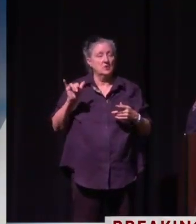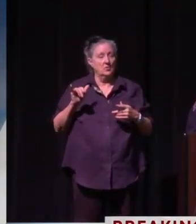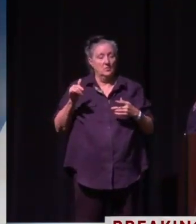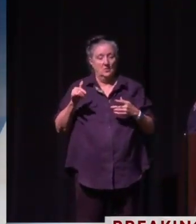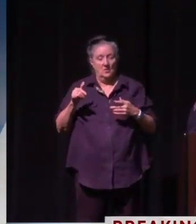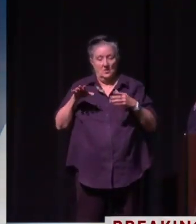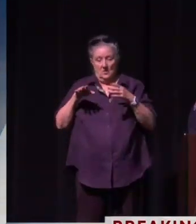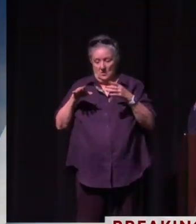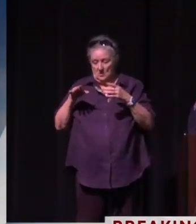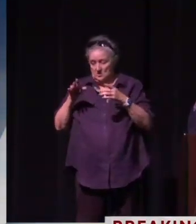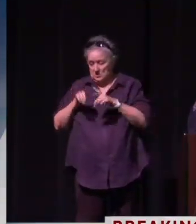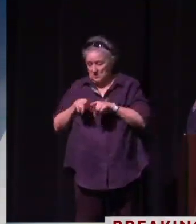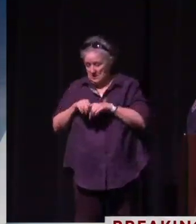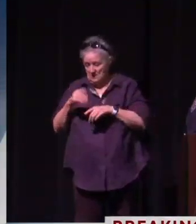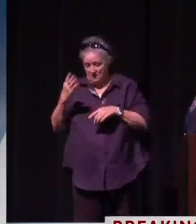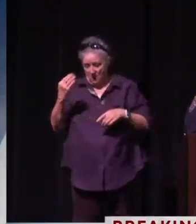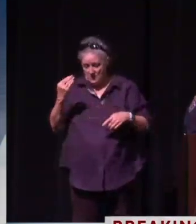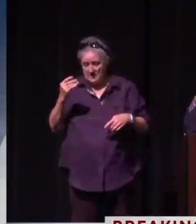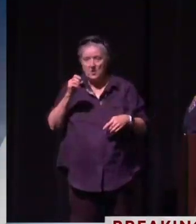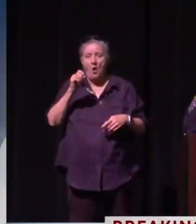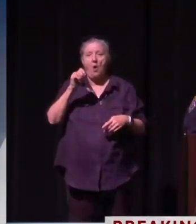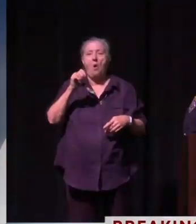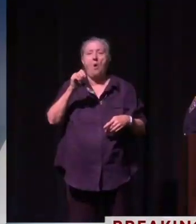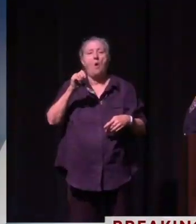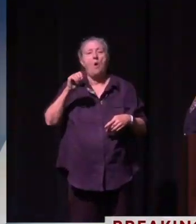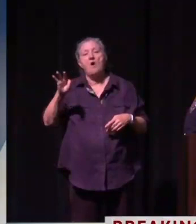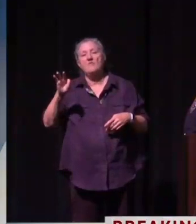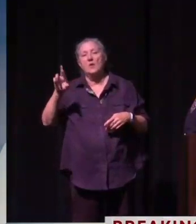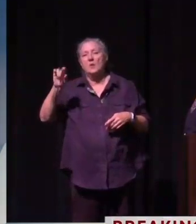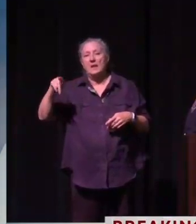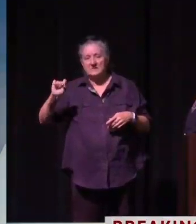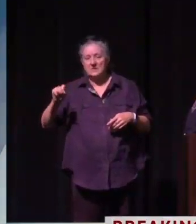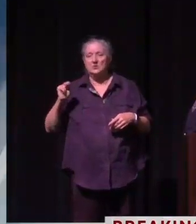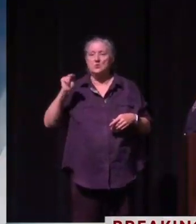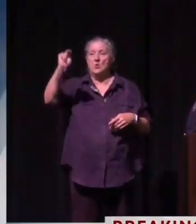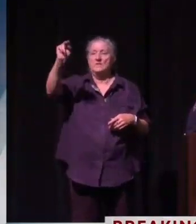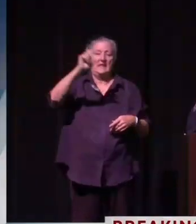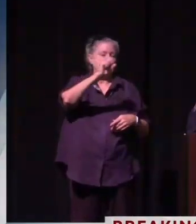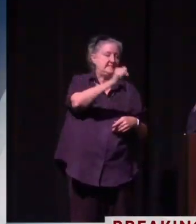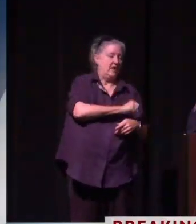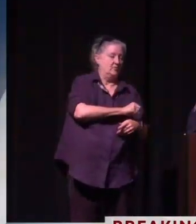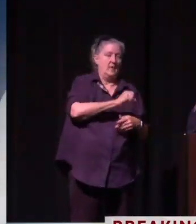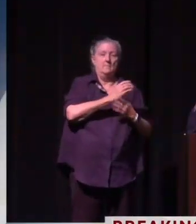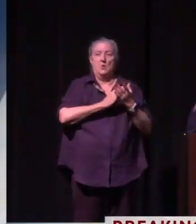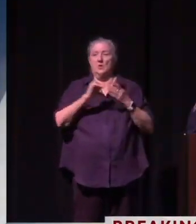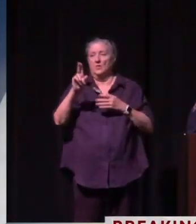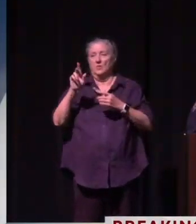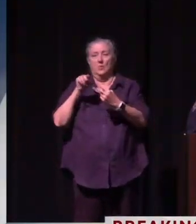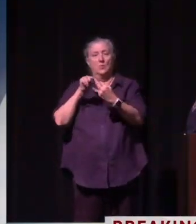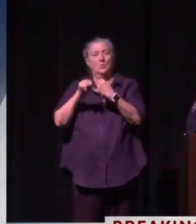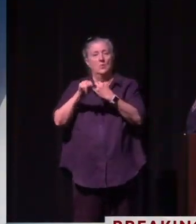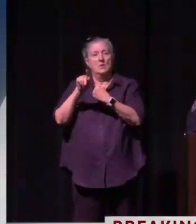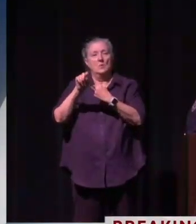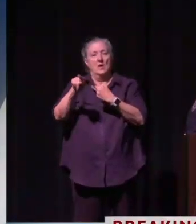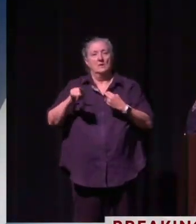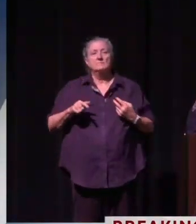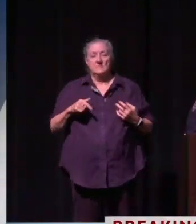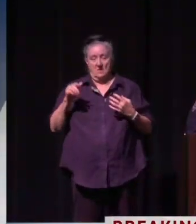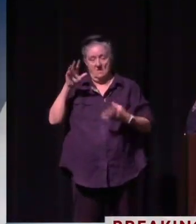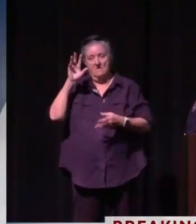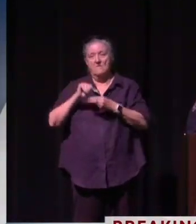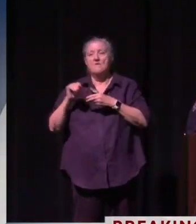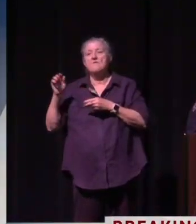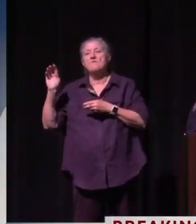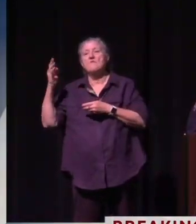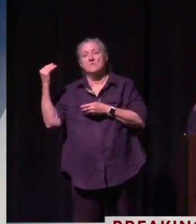shut down 14 off-ramps on the northbound and southbound sides of the 101. 14 total,